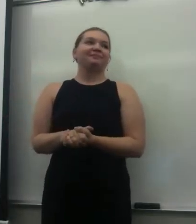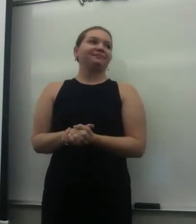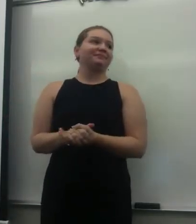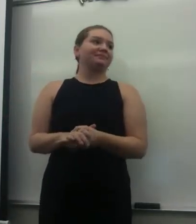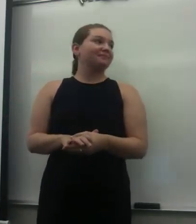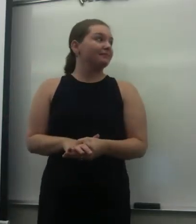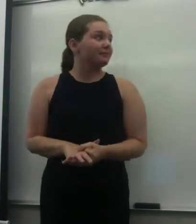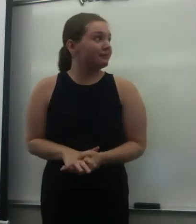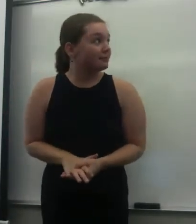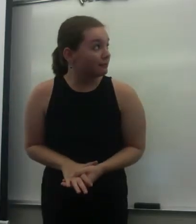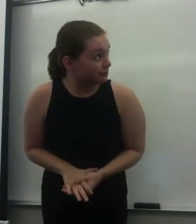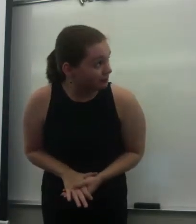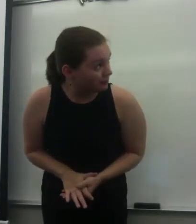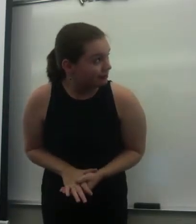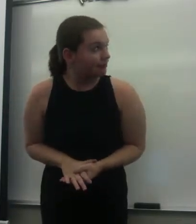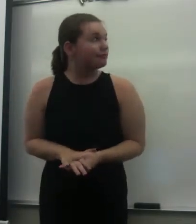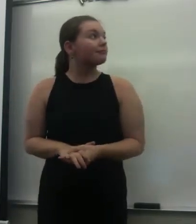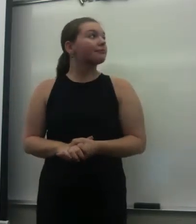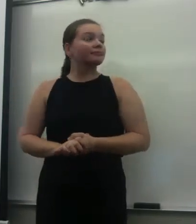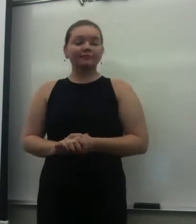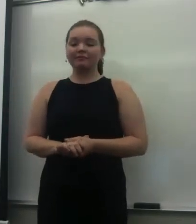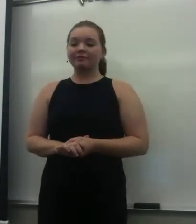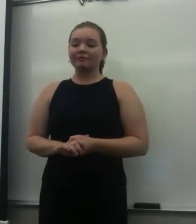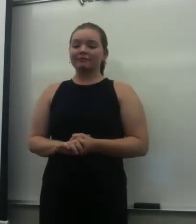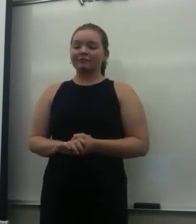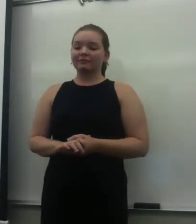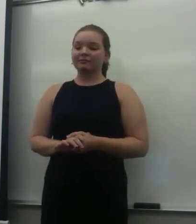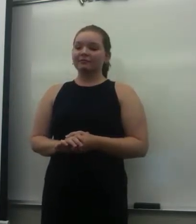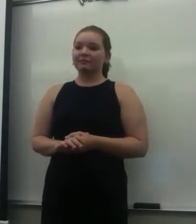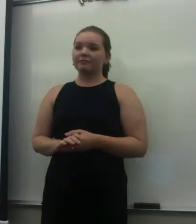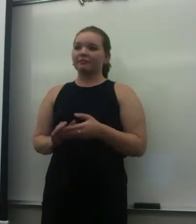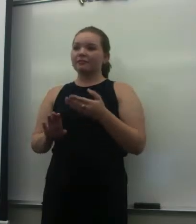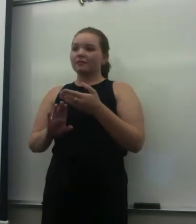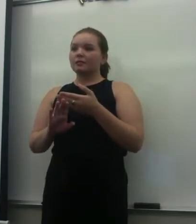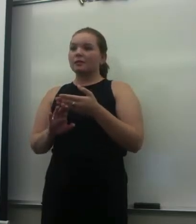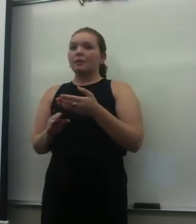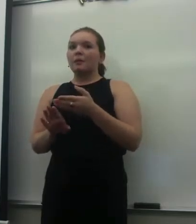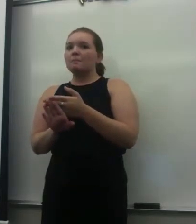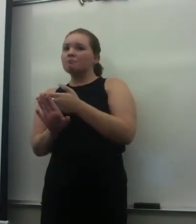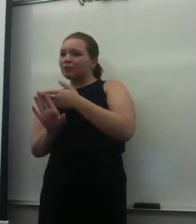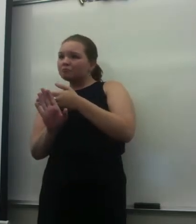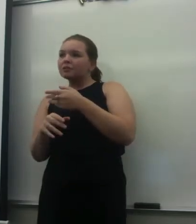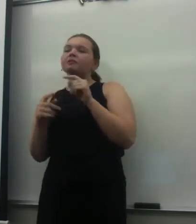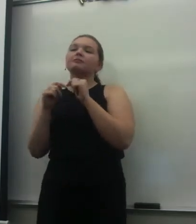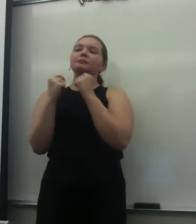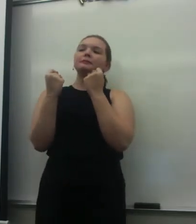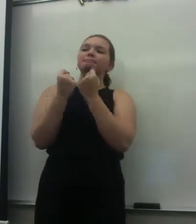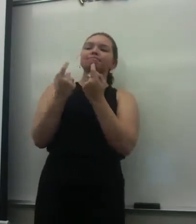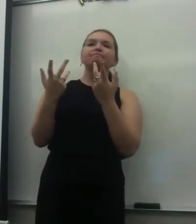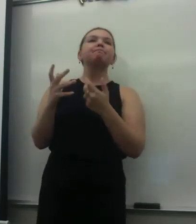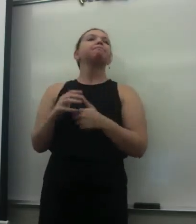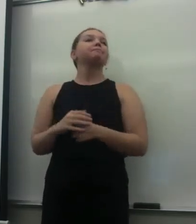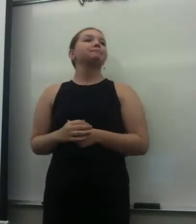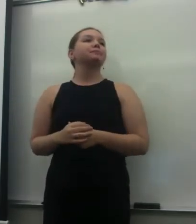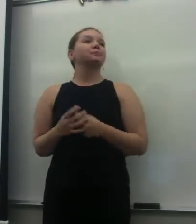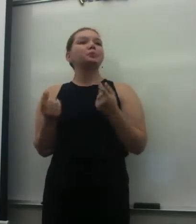Prepping and teaming. I'm sorry, I